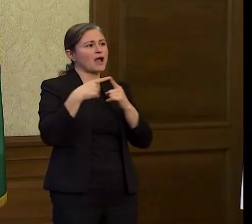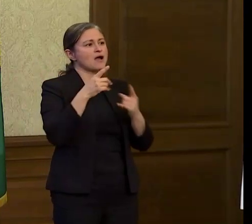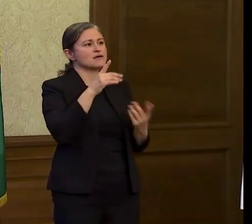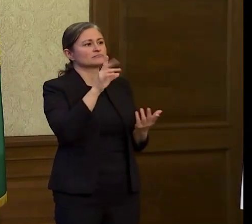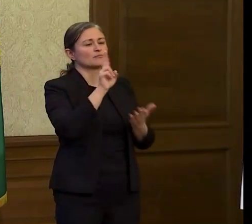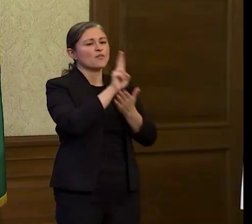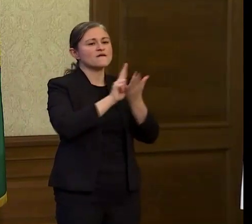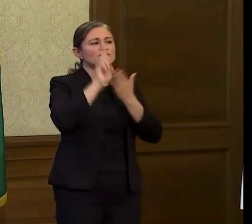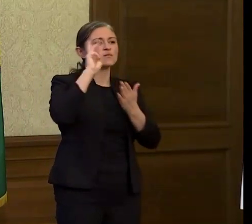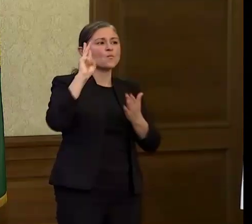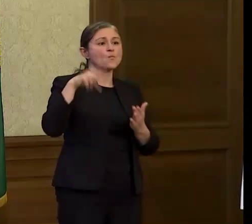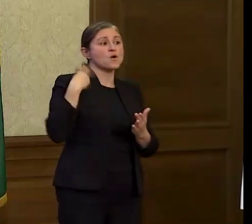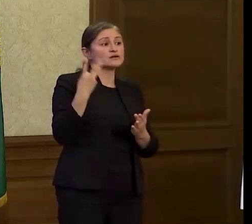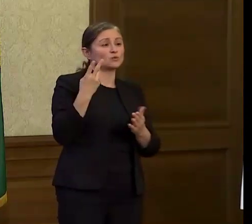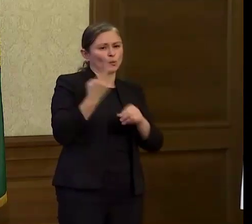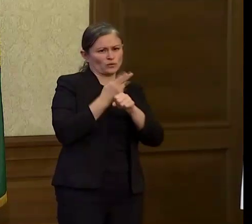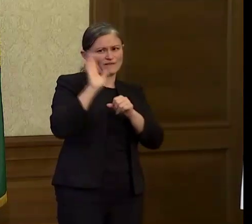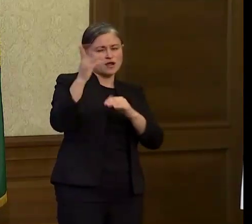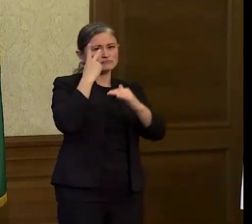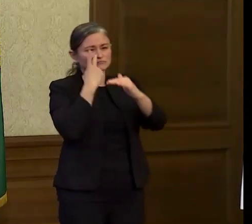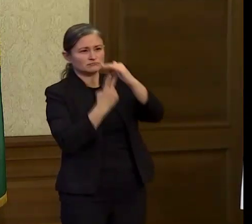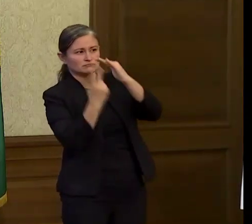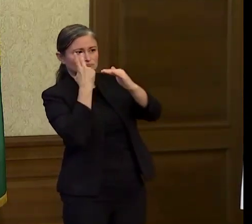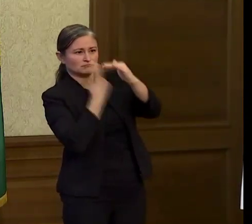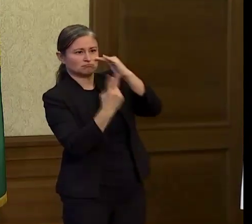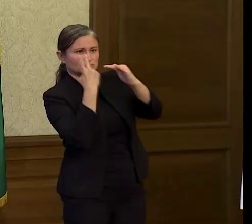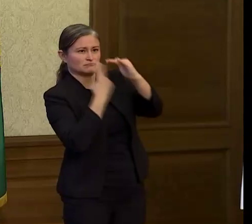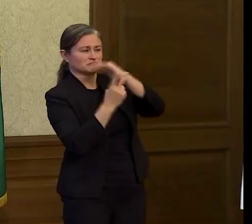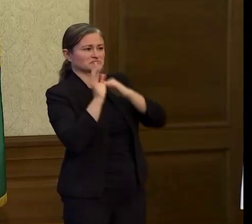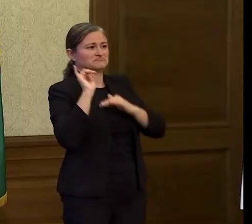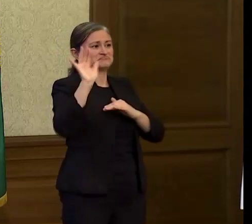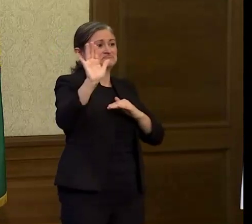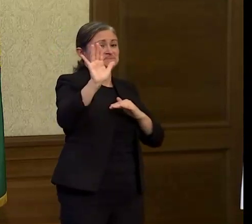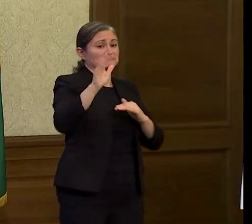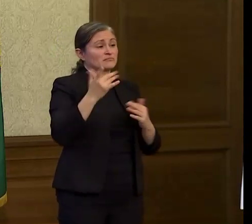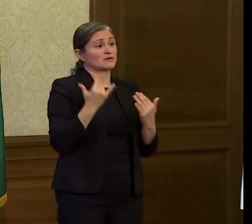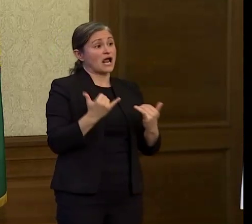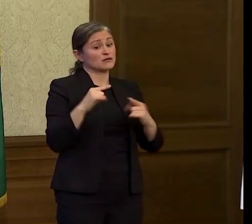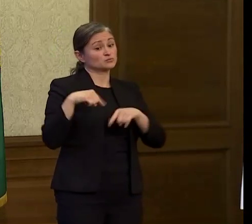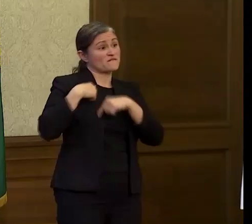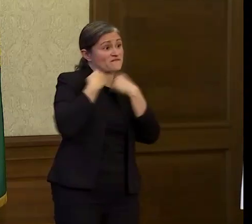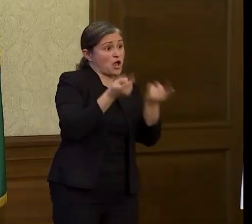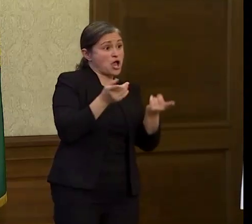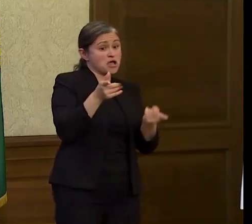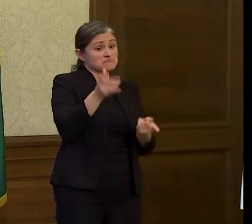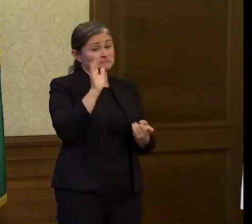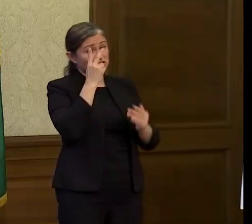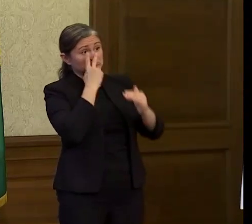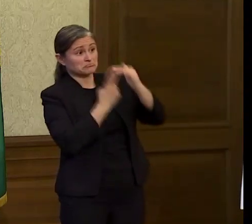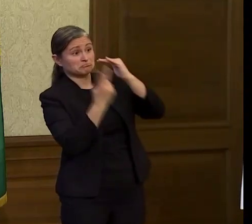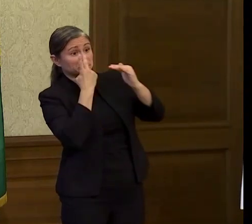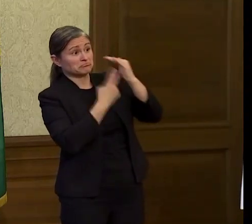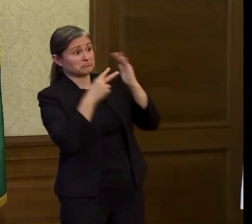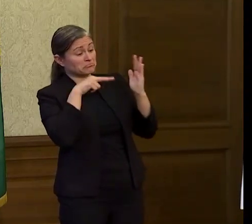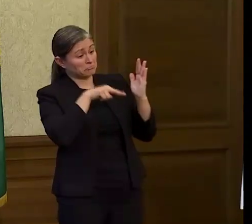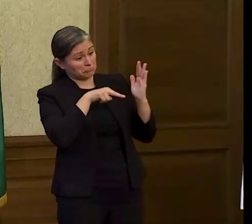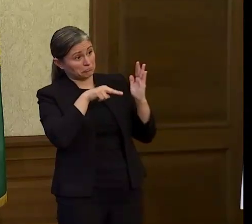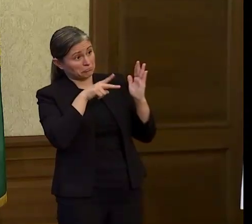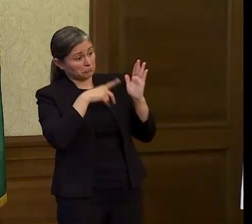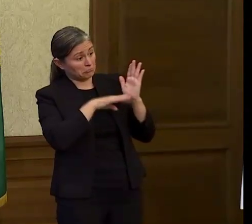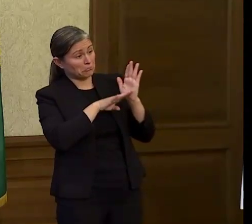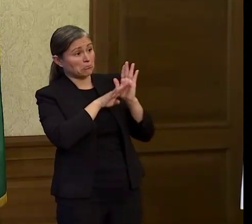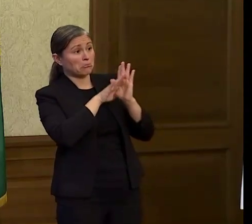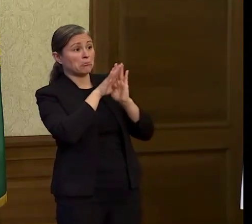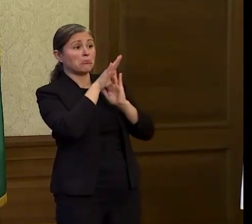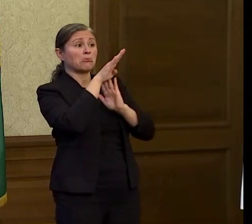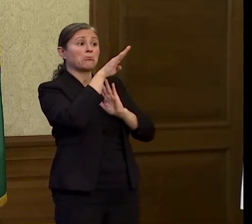Health Metrics and Evaluation. And according to that model today, they are predicting that the peak may happen sometime